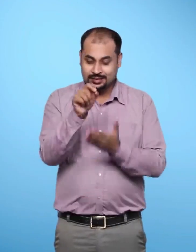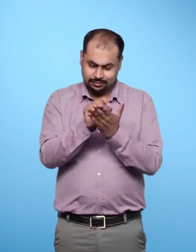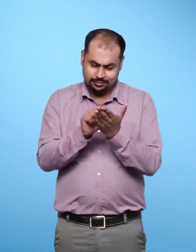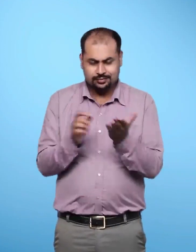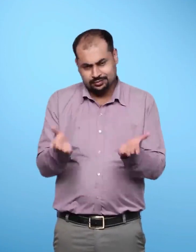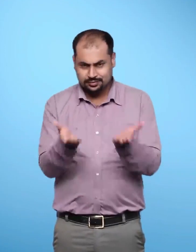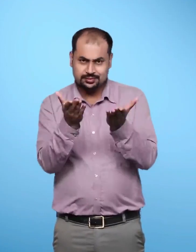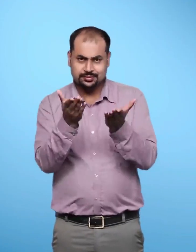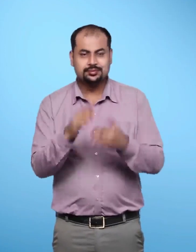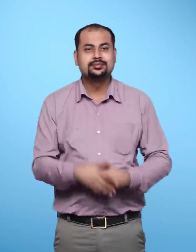Write it.